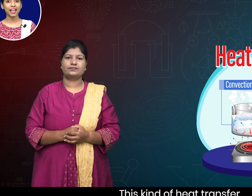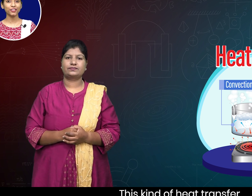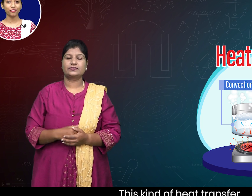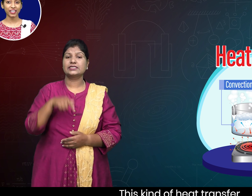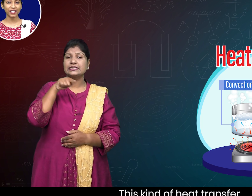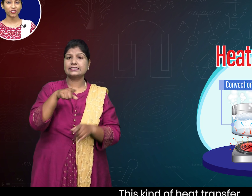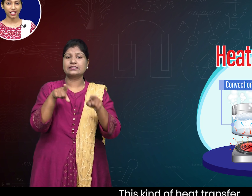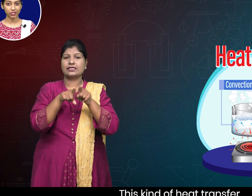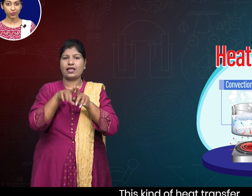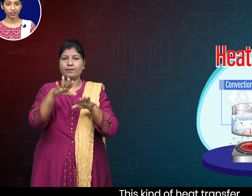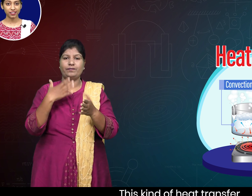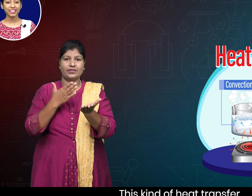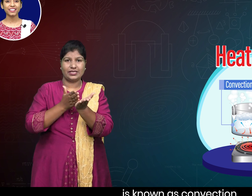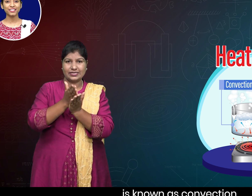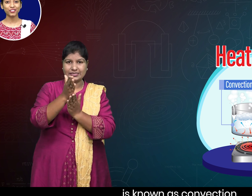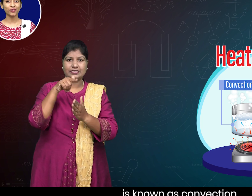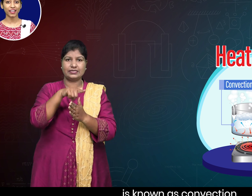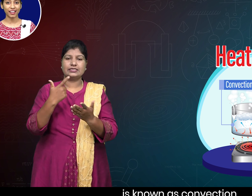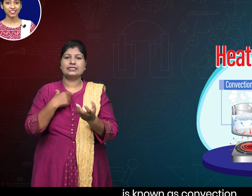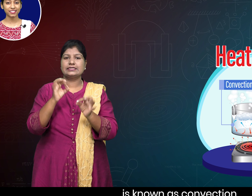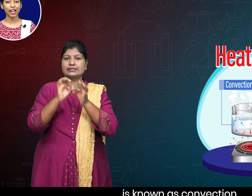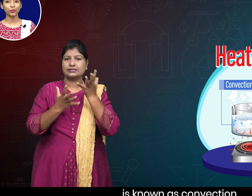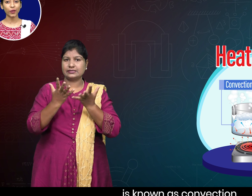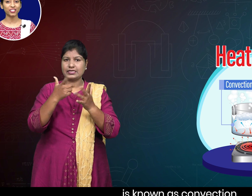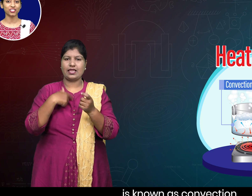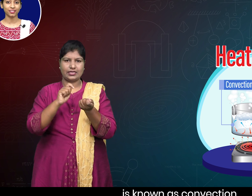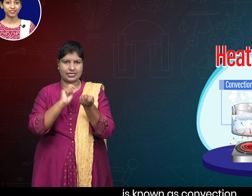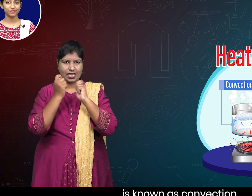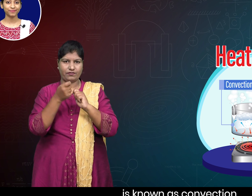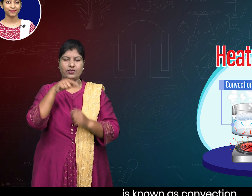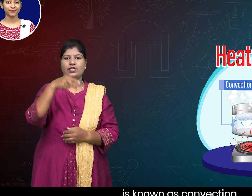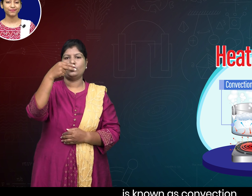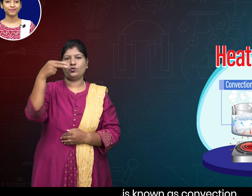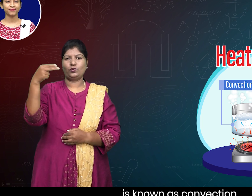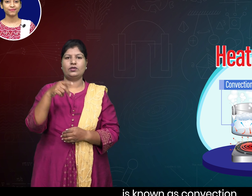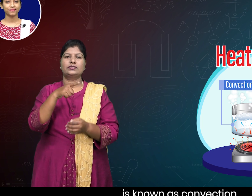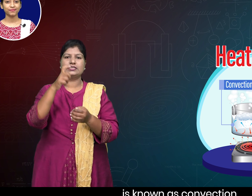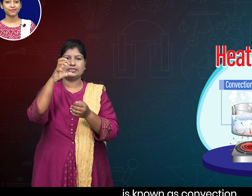This kind of heat transfer is known as convection.